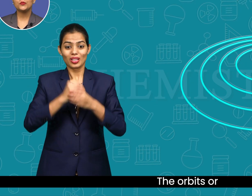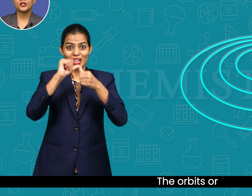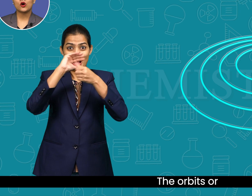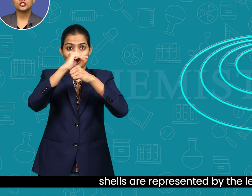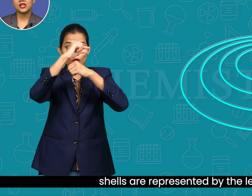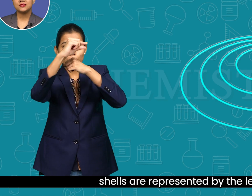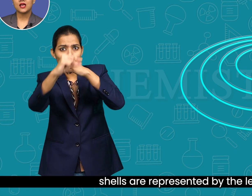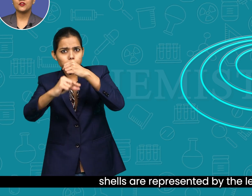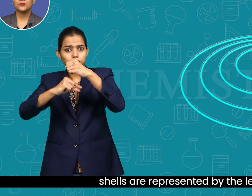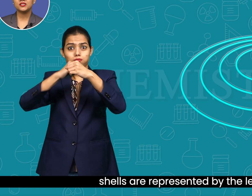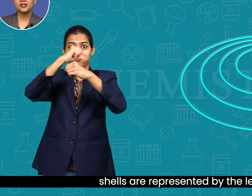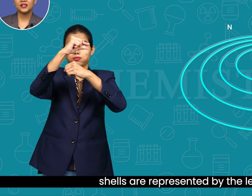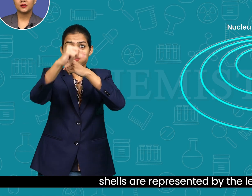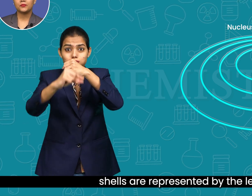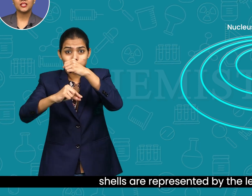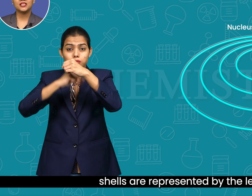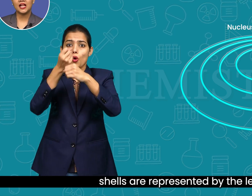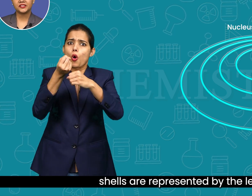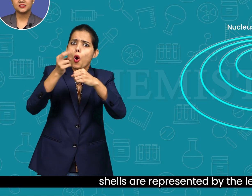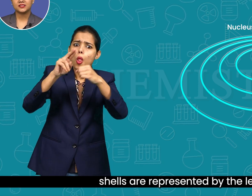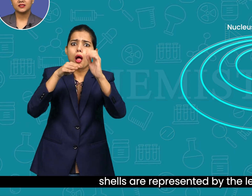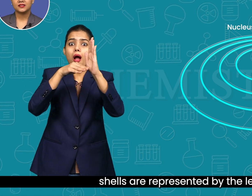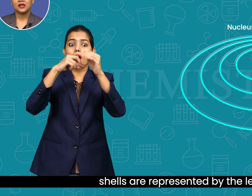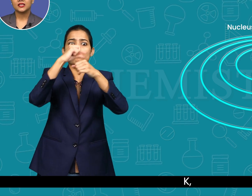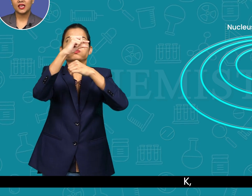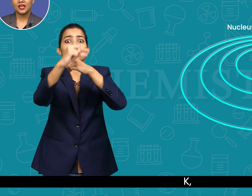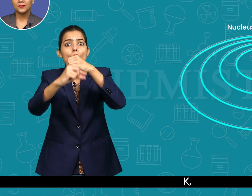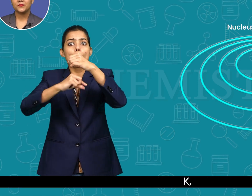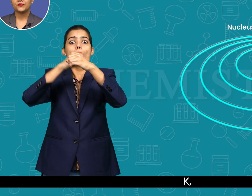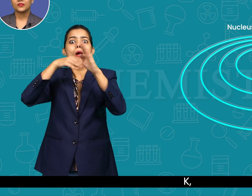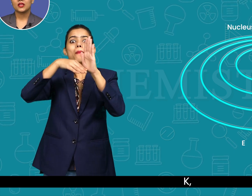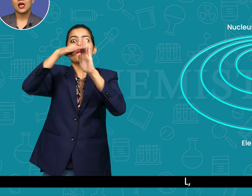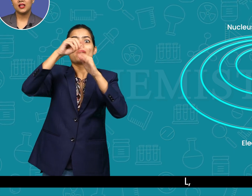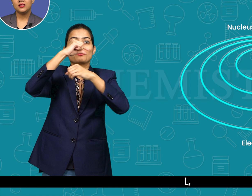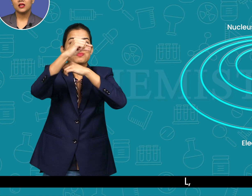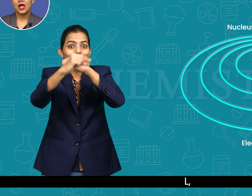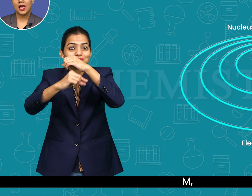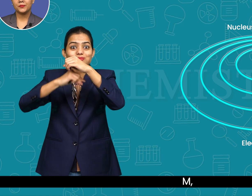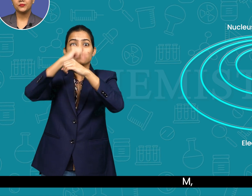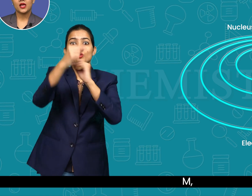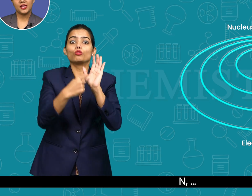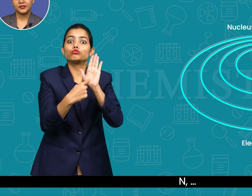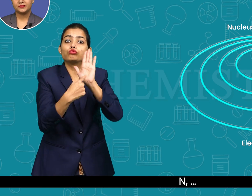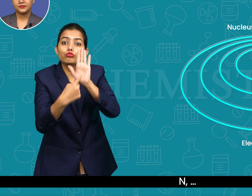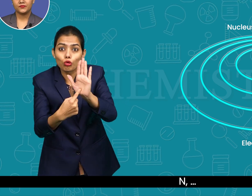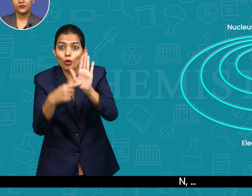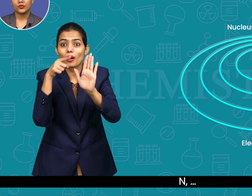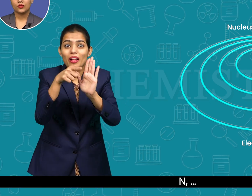The orbit or shells are represented by the letters K, L, M,